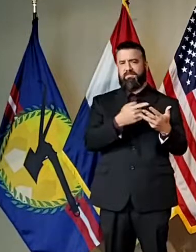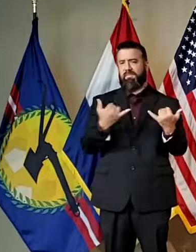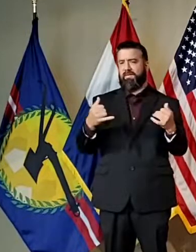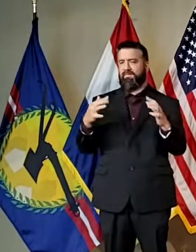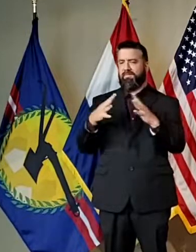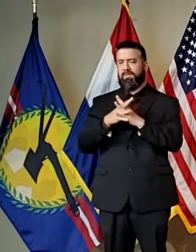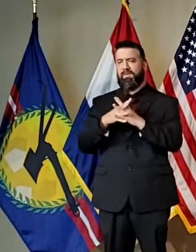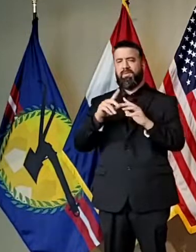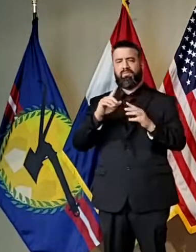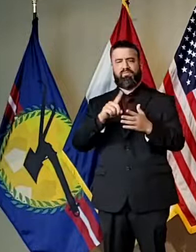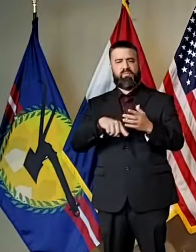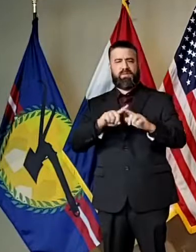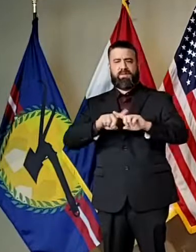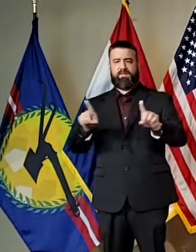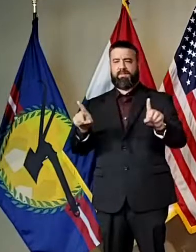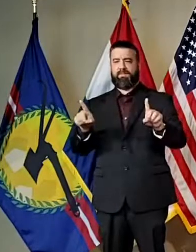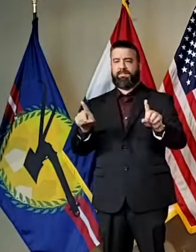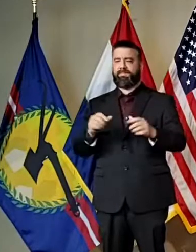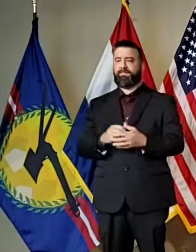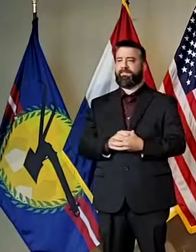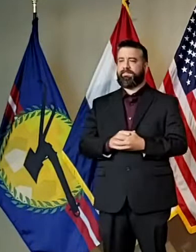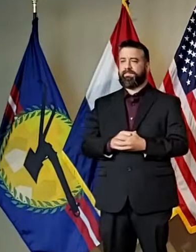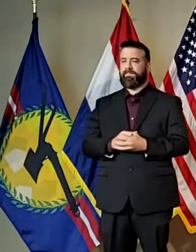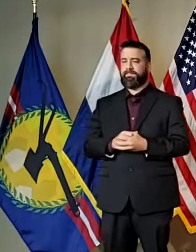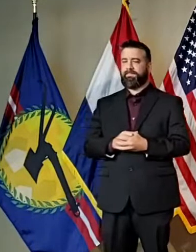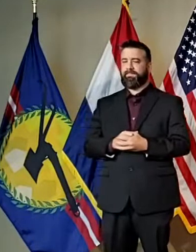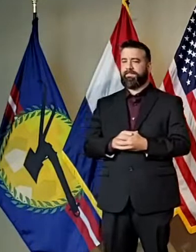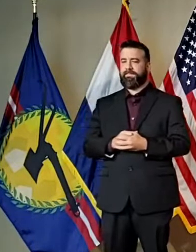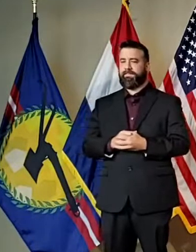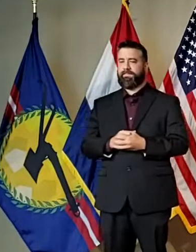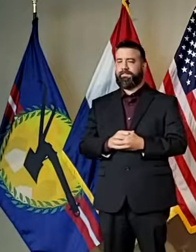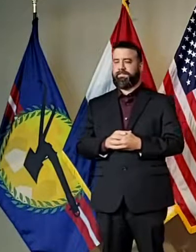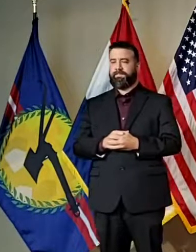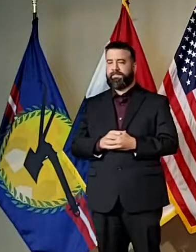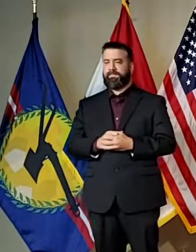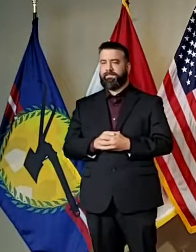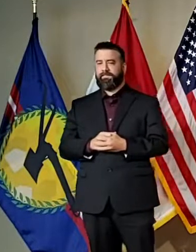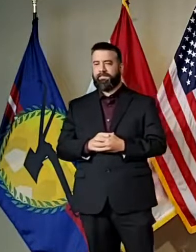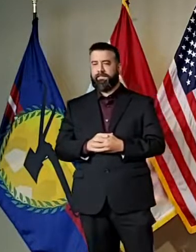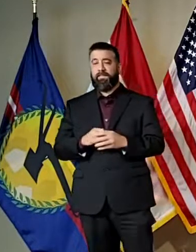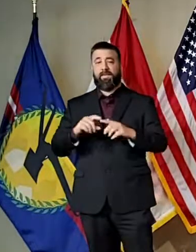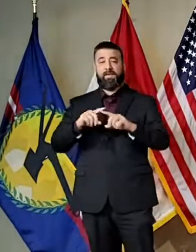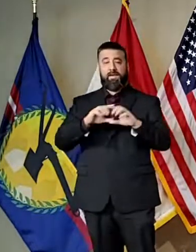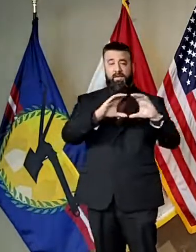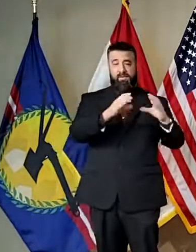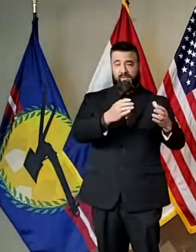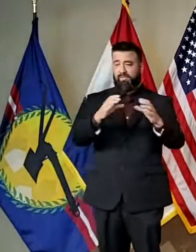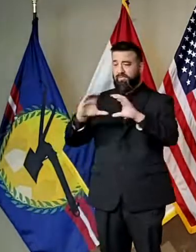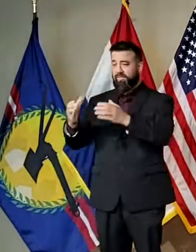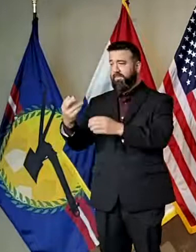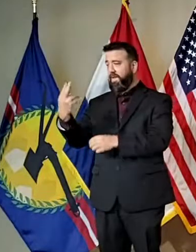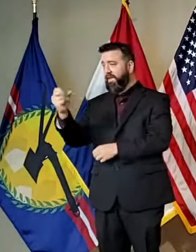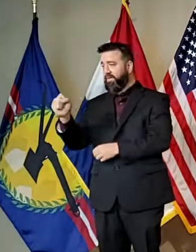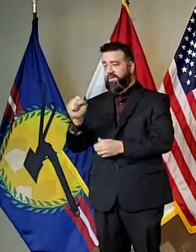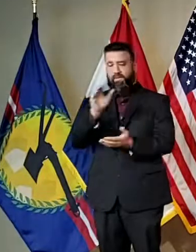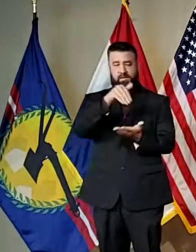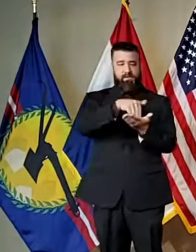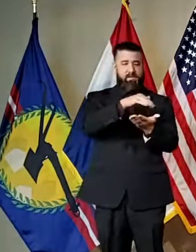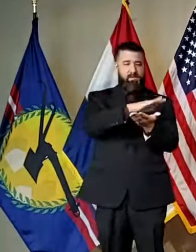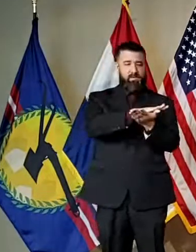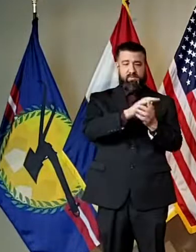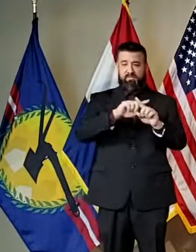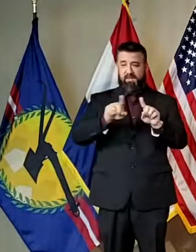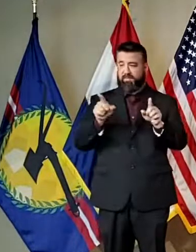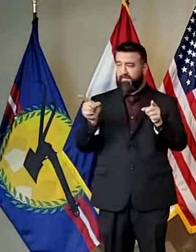The difference between the age group of middle school students and the age group of high school students is